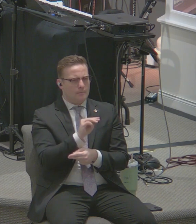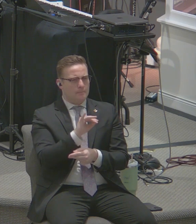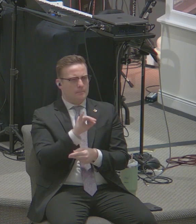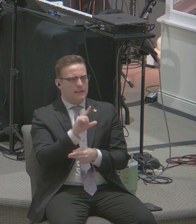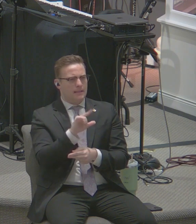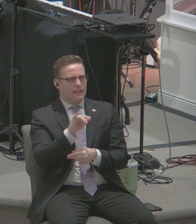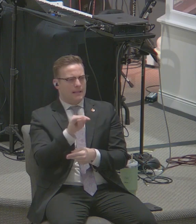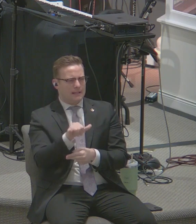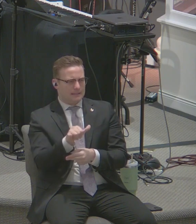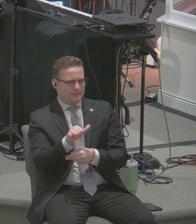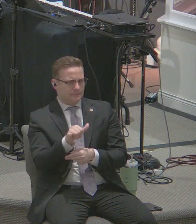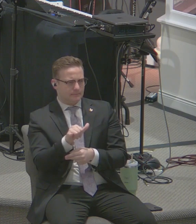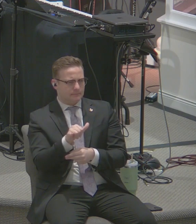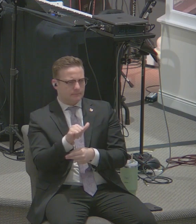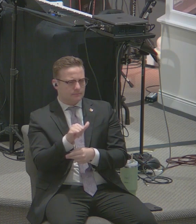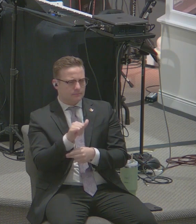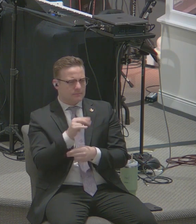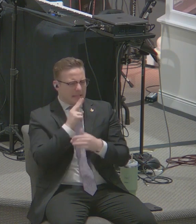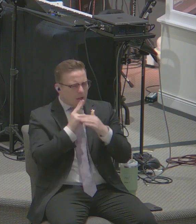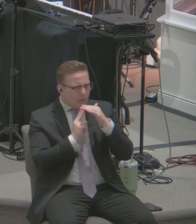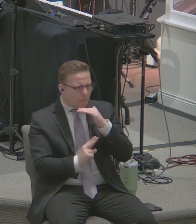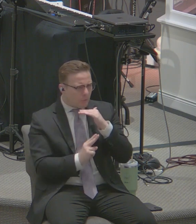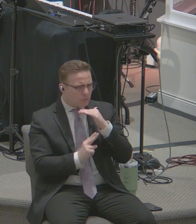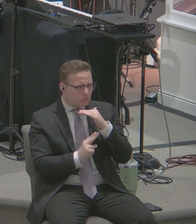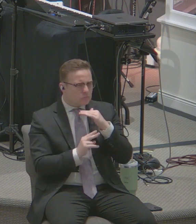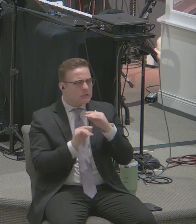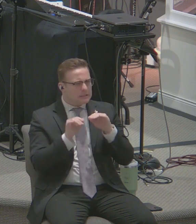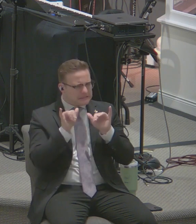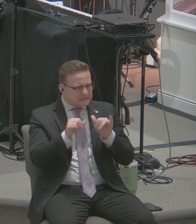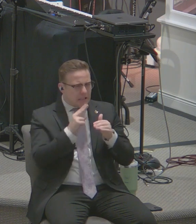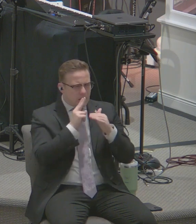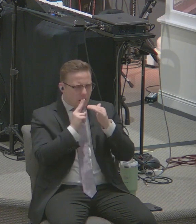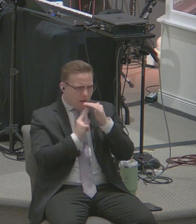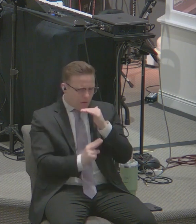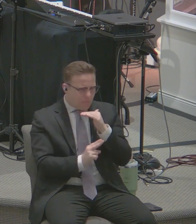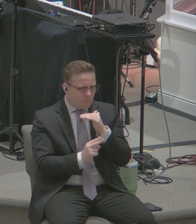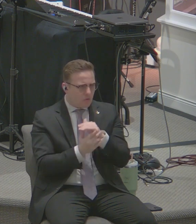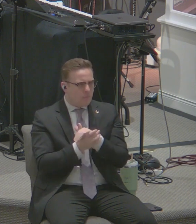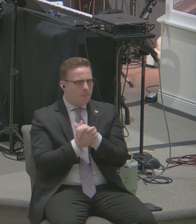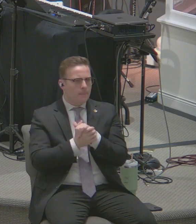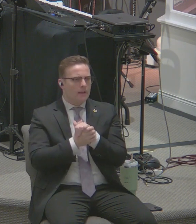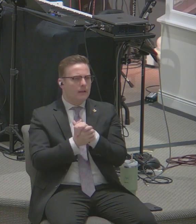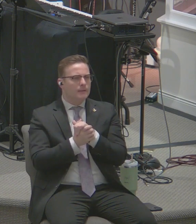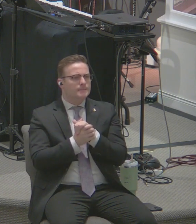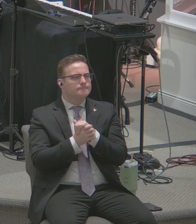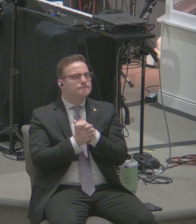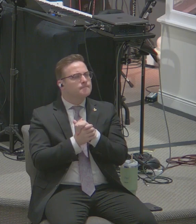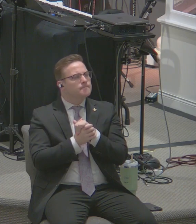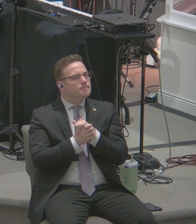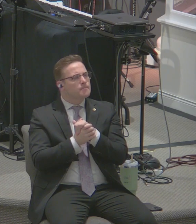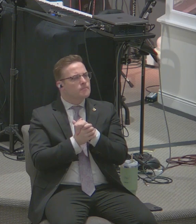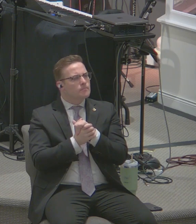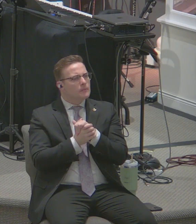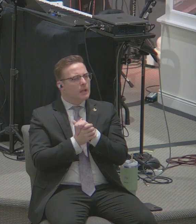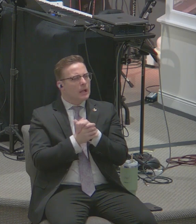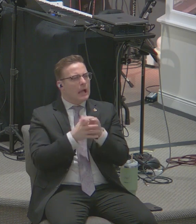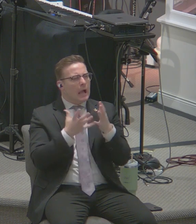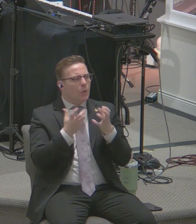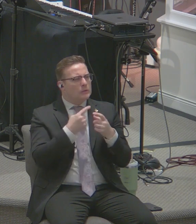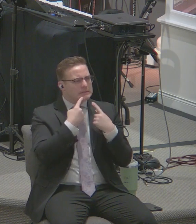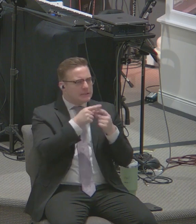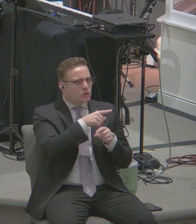the humble. 2 Timothy 4, 1 through 2. Paul tells Timothy, I charge you in the presence of